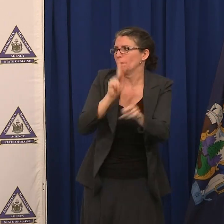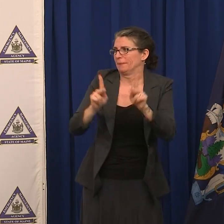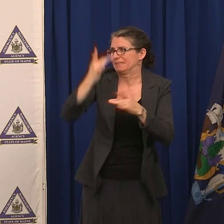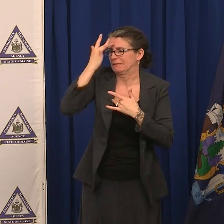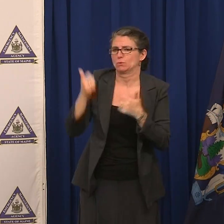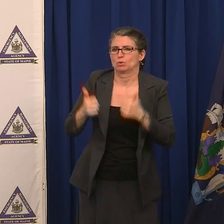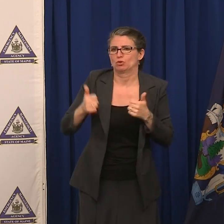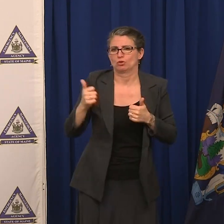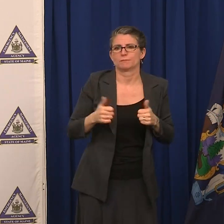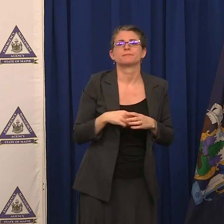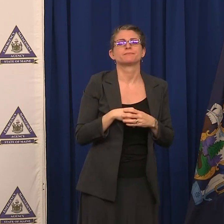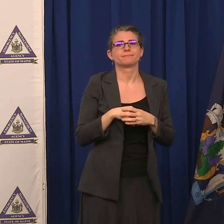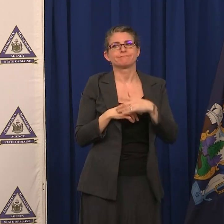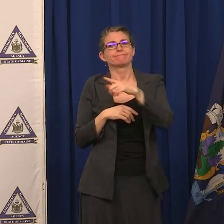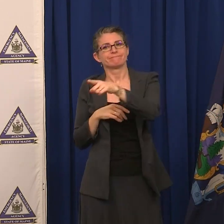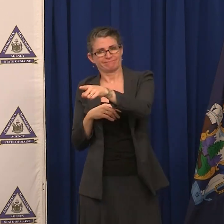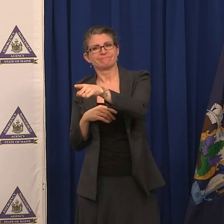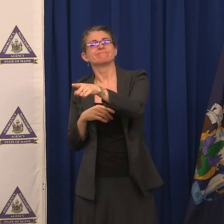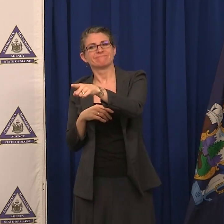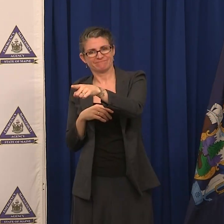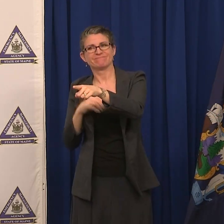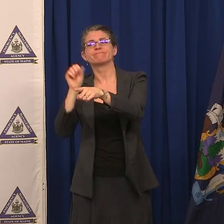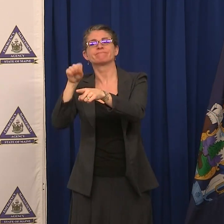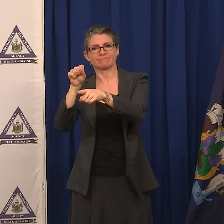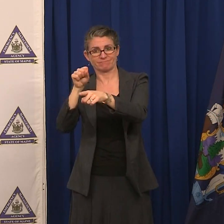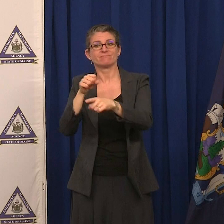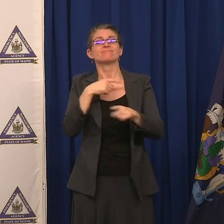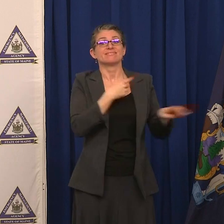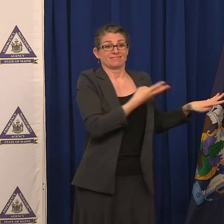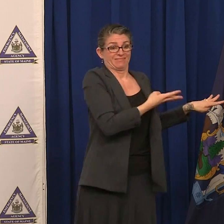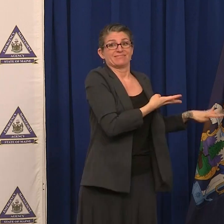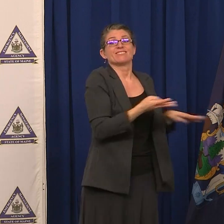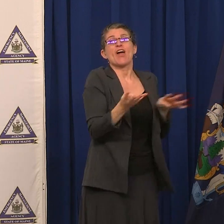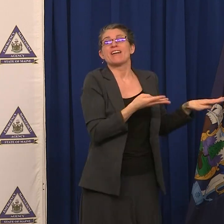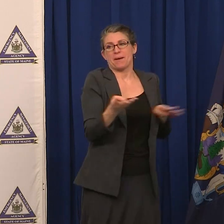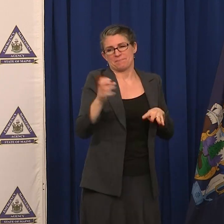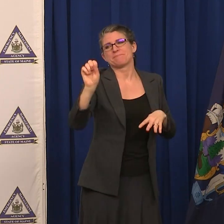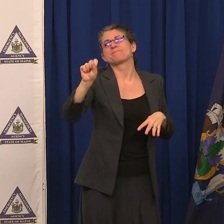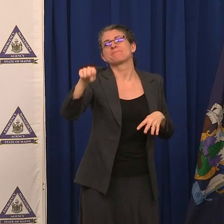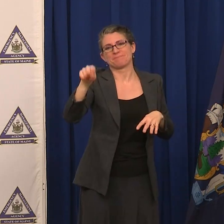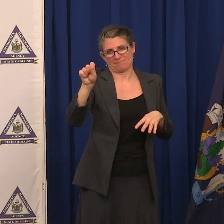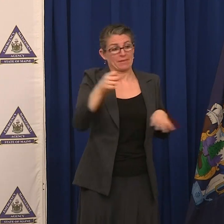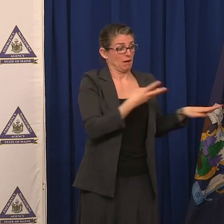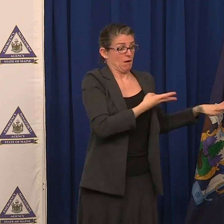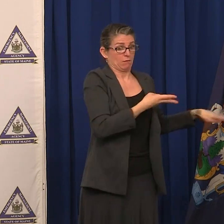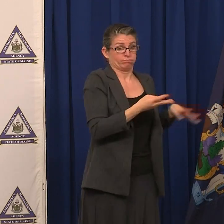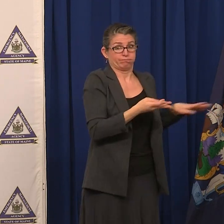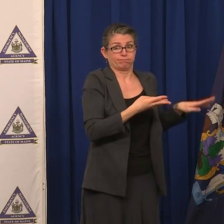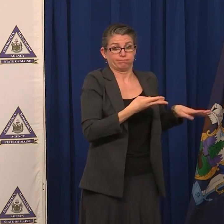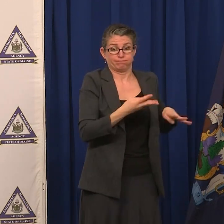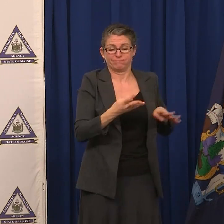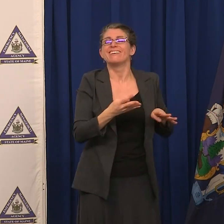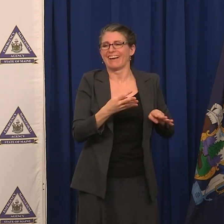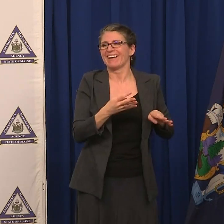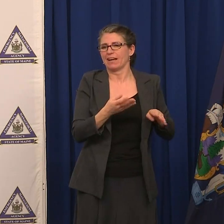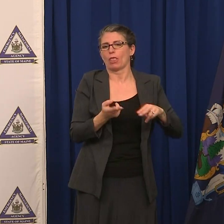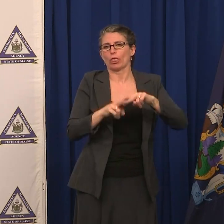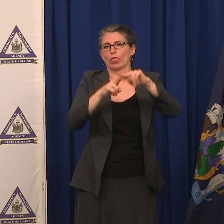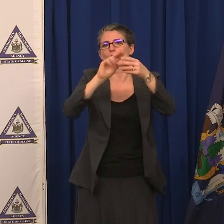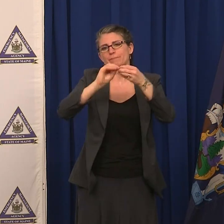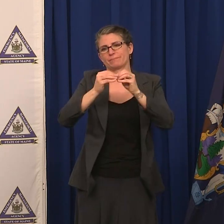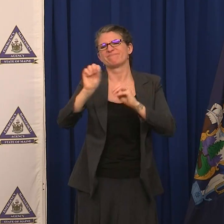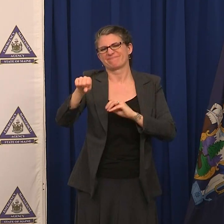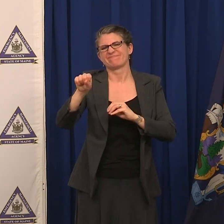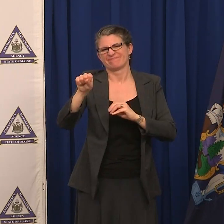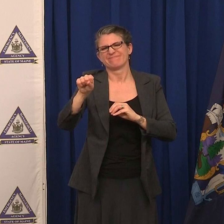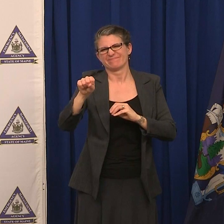some of the backlog. As I reported about a week ago, maybe over a week ago, the number of cases that were backlogged was